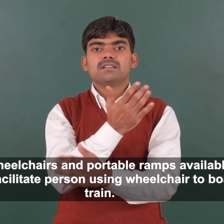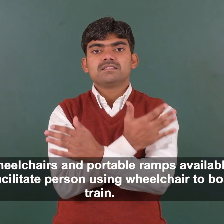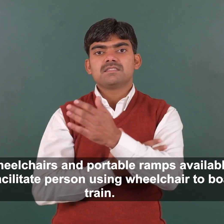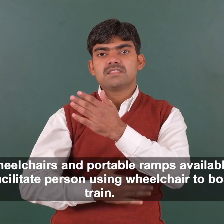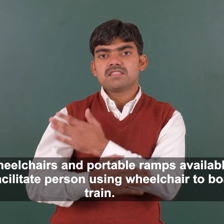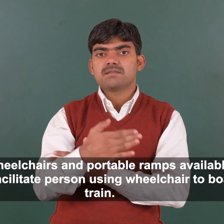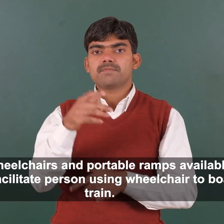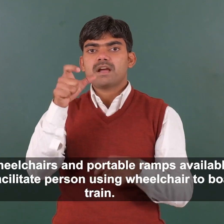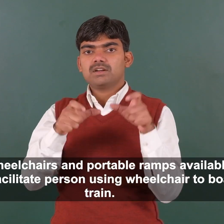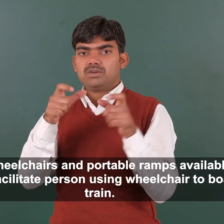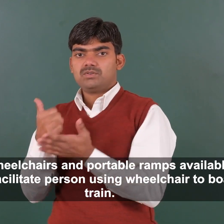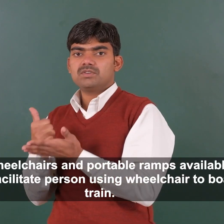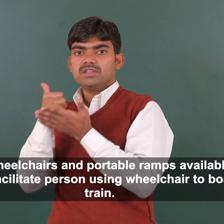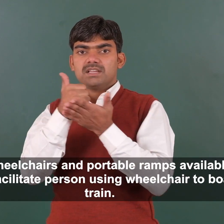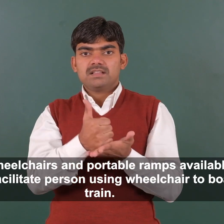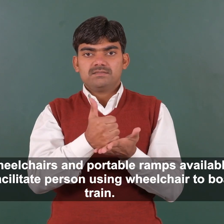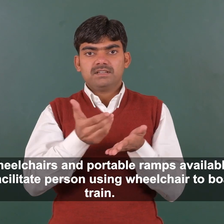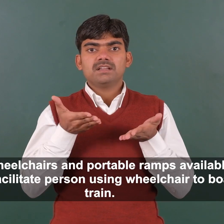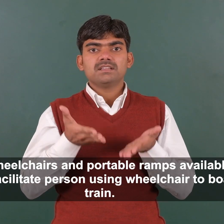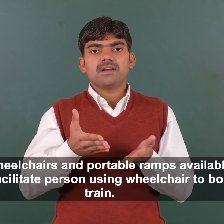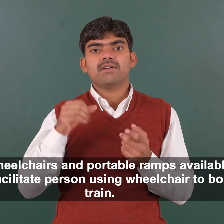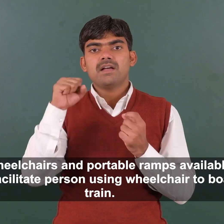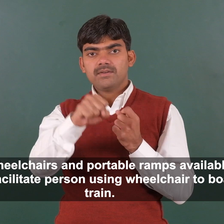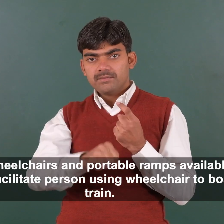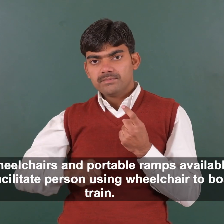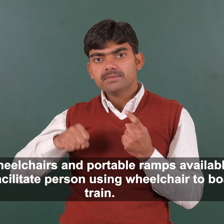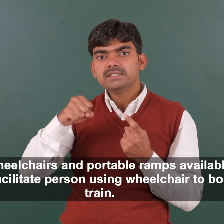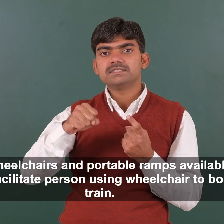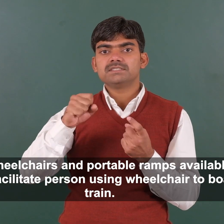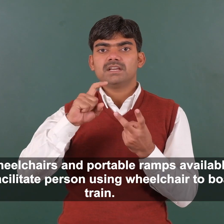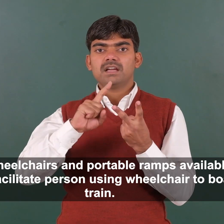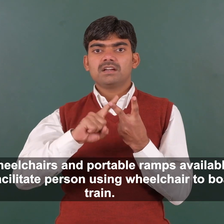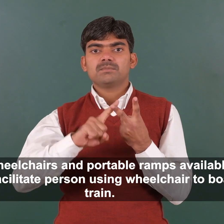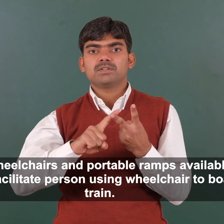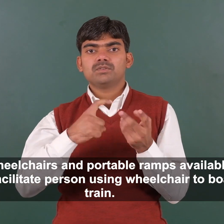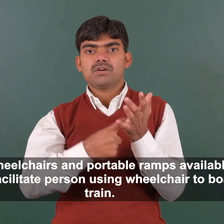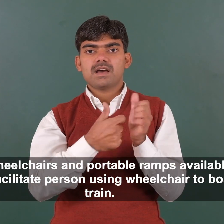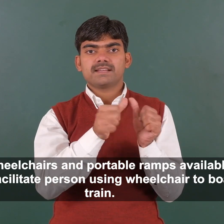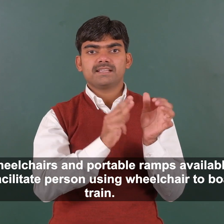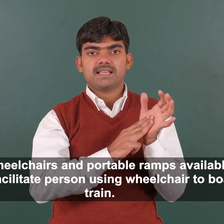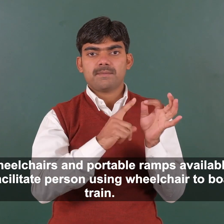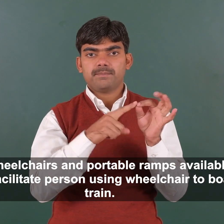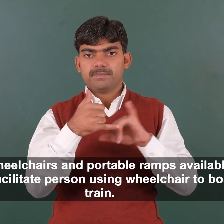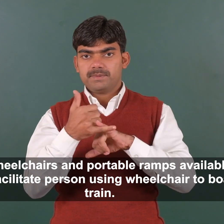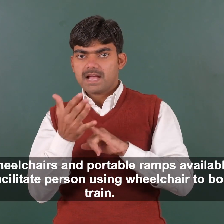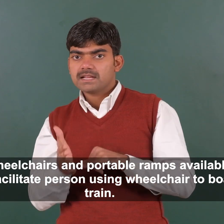There are wheelchairs and portable ramps available at the station to facilitate